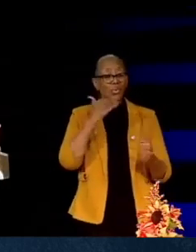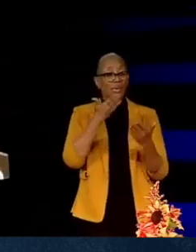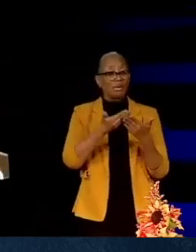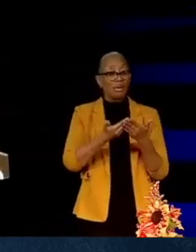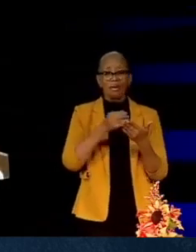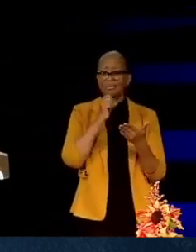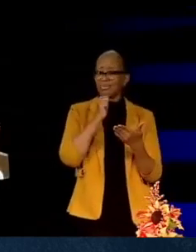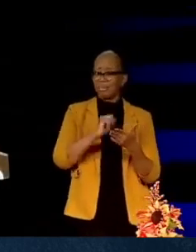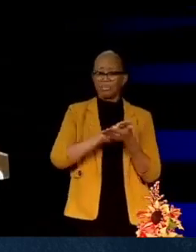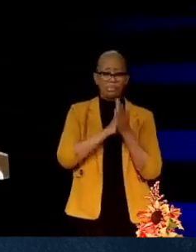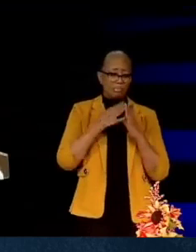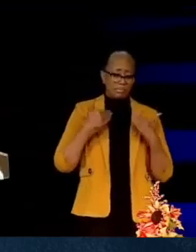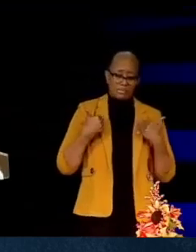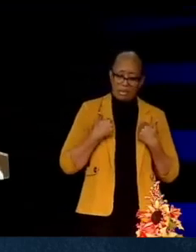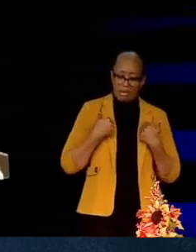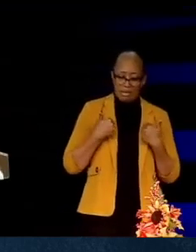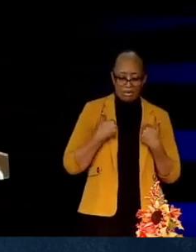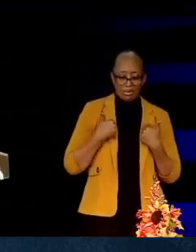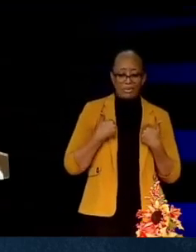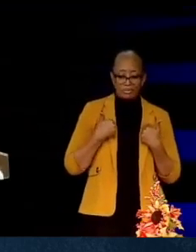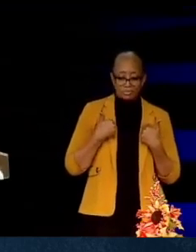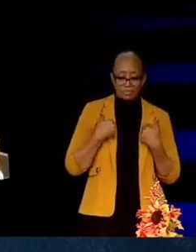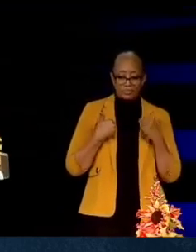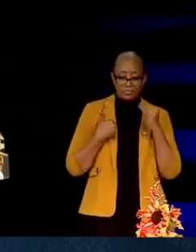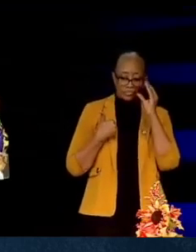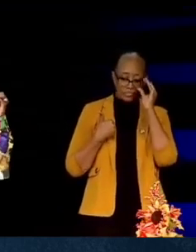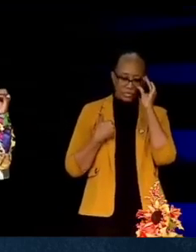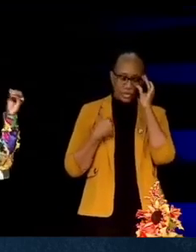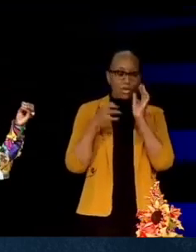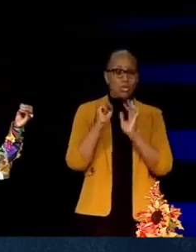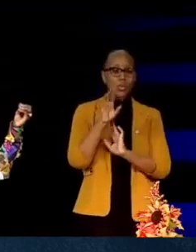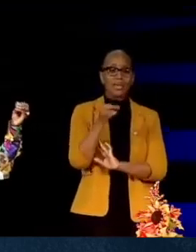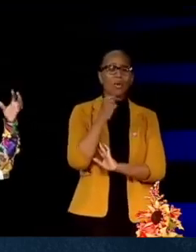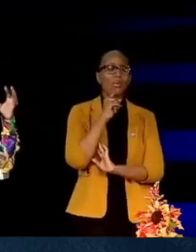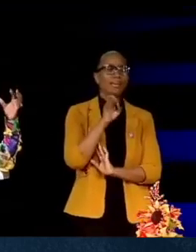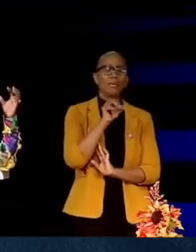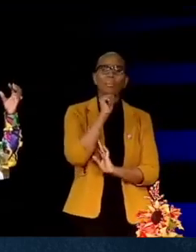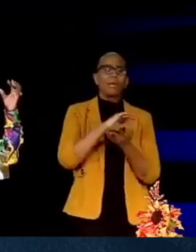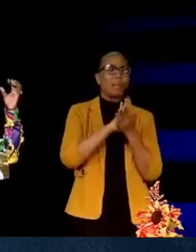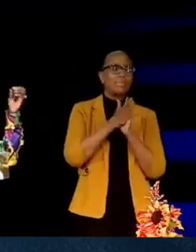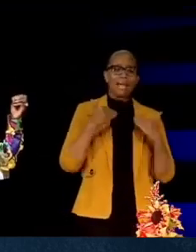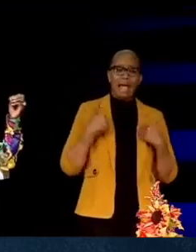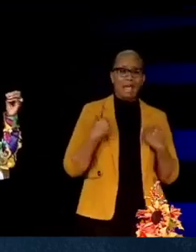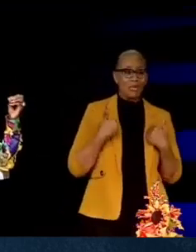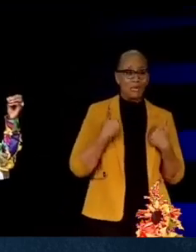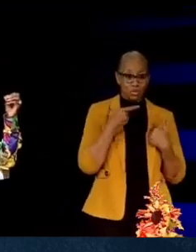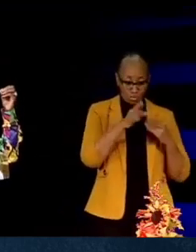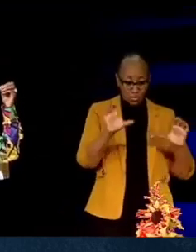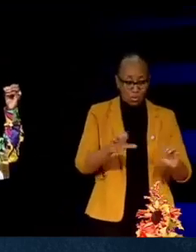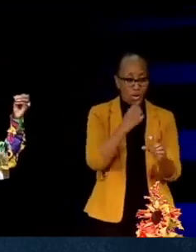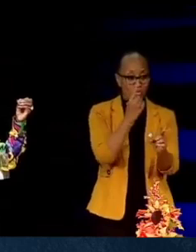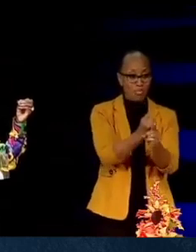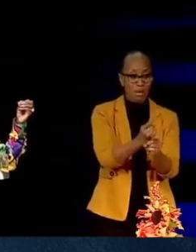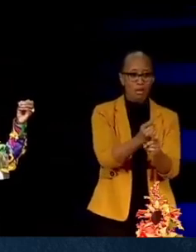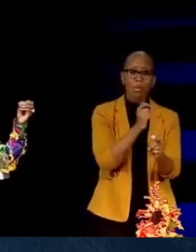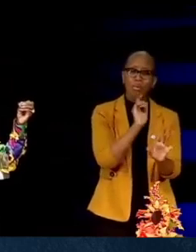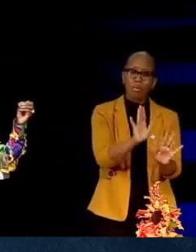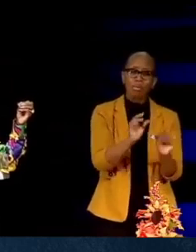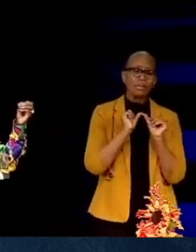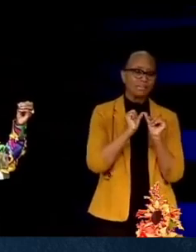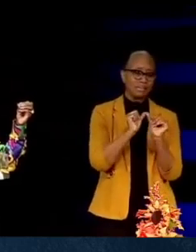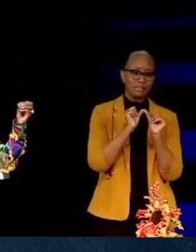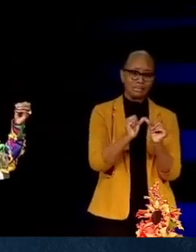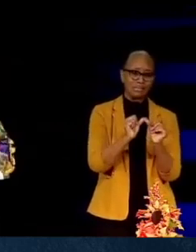you look at it in the New Living Translation, listen to what it says. "So let's not get tired of doing what is